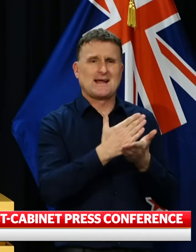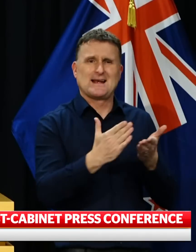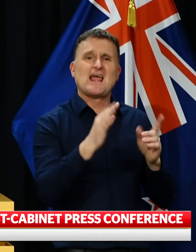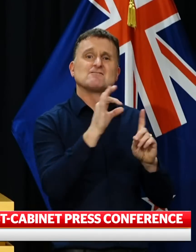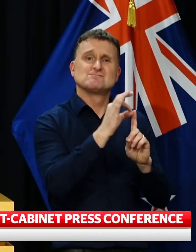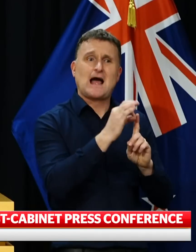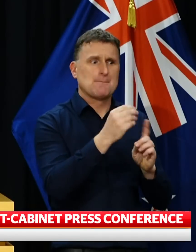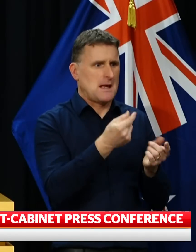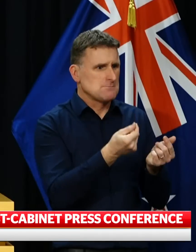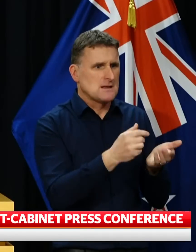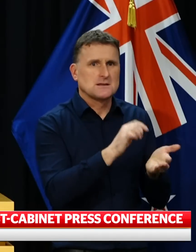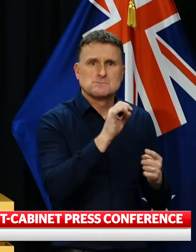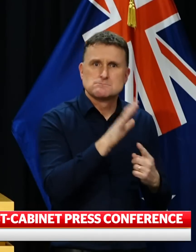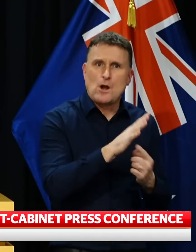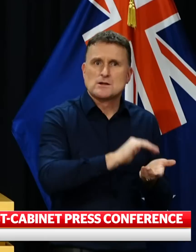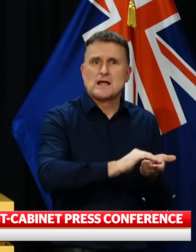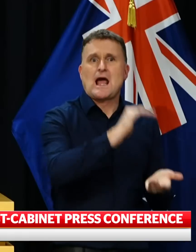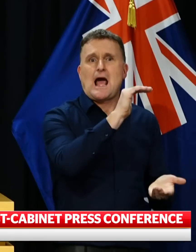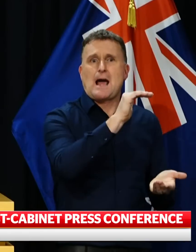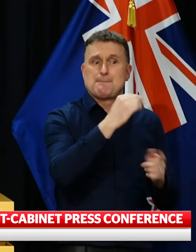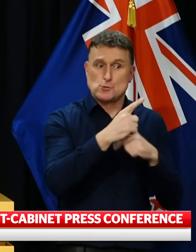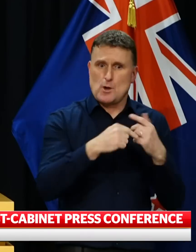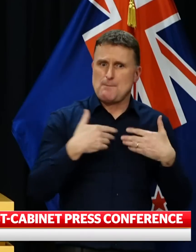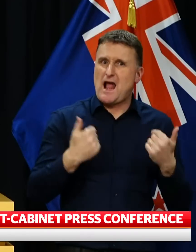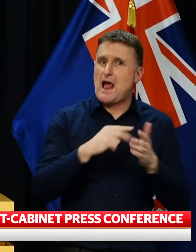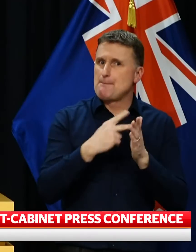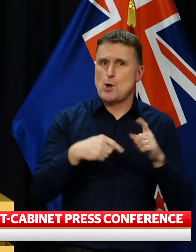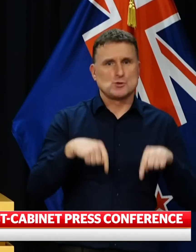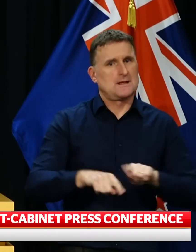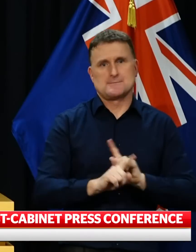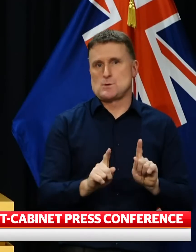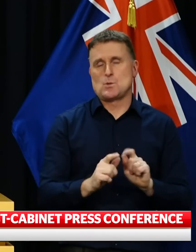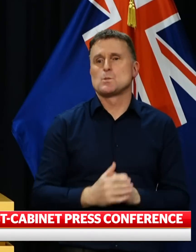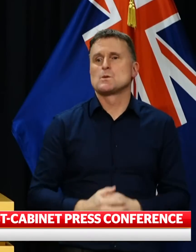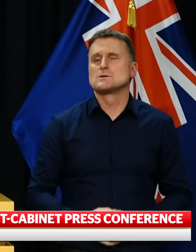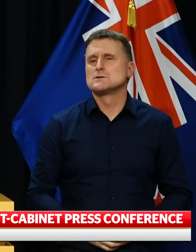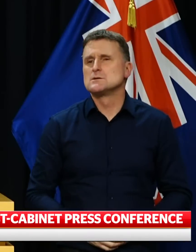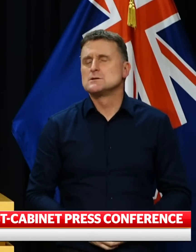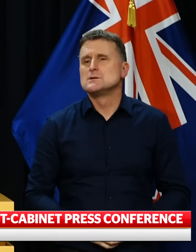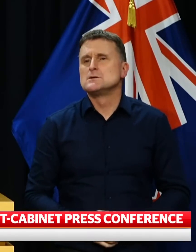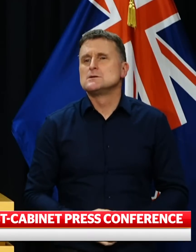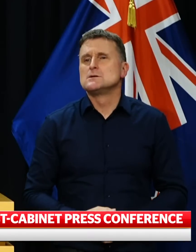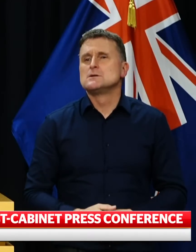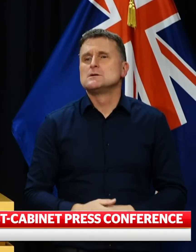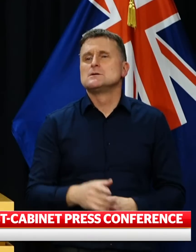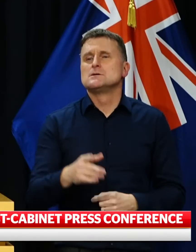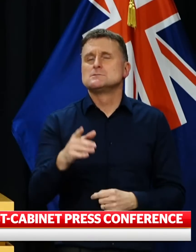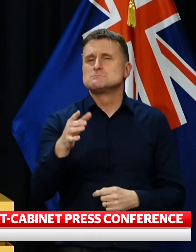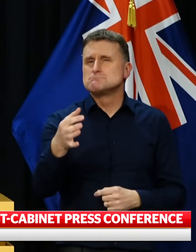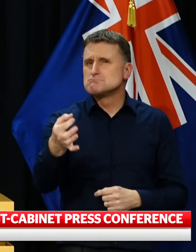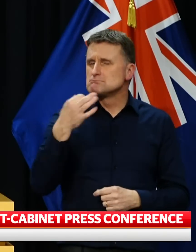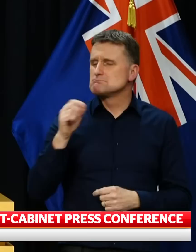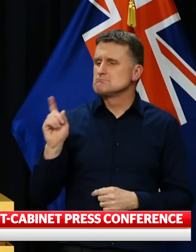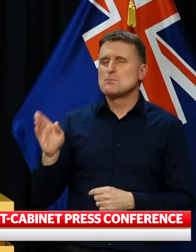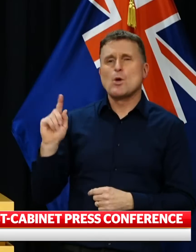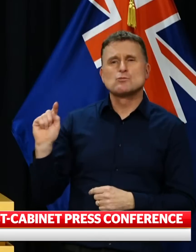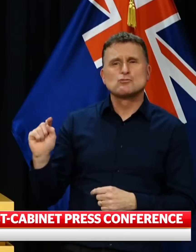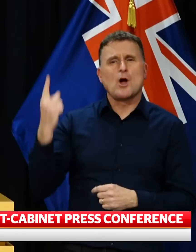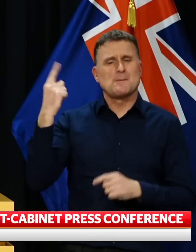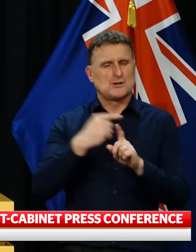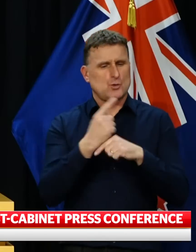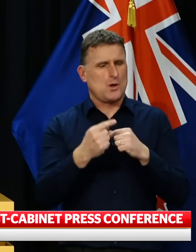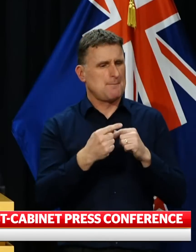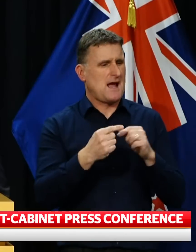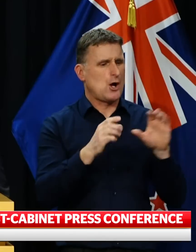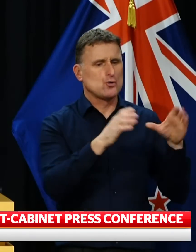but I'm not announcing our health policy today. Prime Minister, you listed off a bunch of pay agreements there, but one group is clearly not